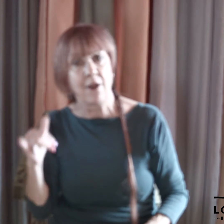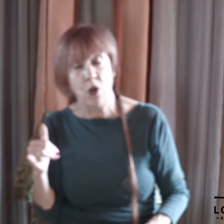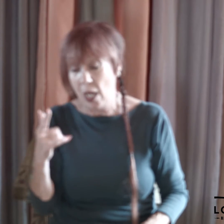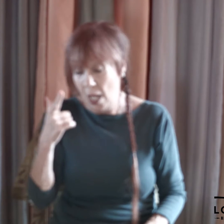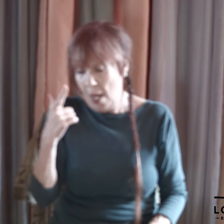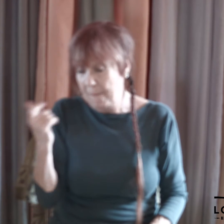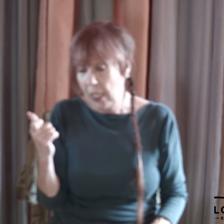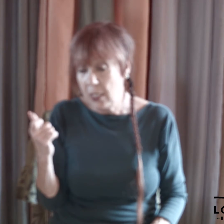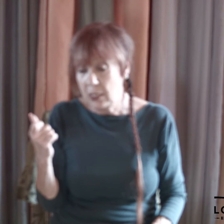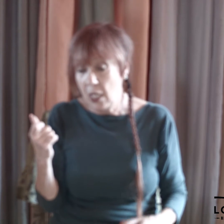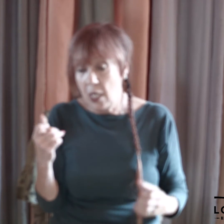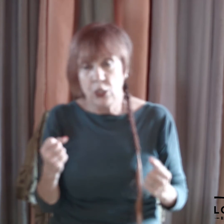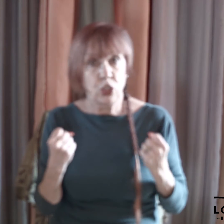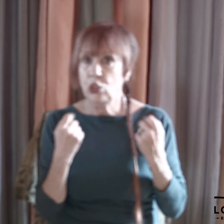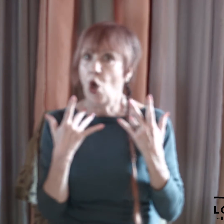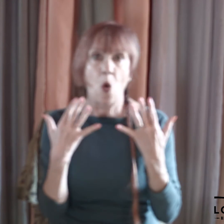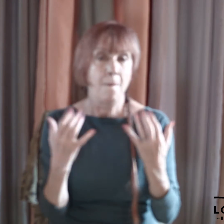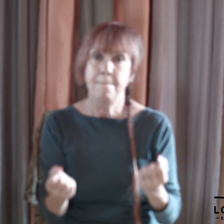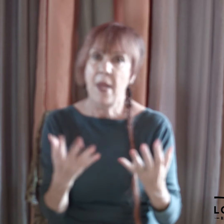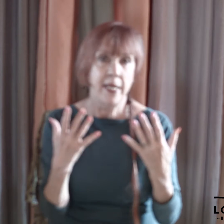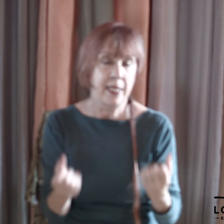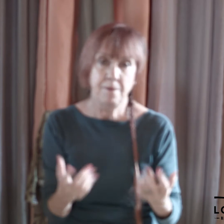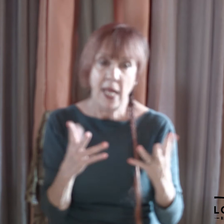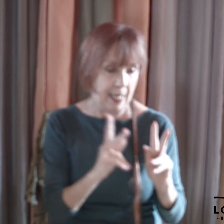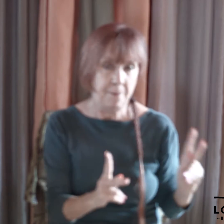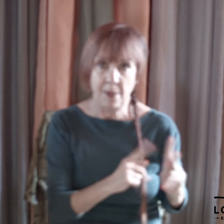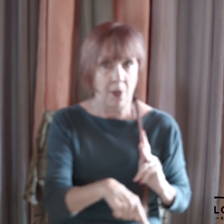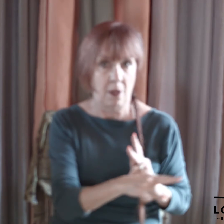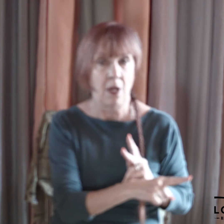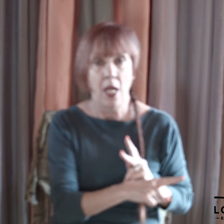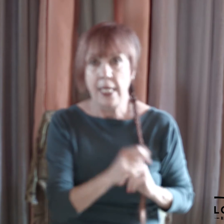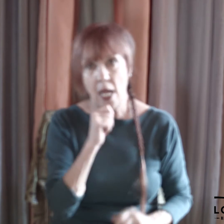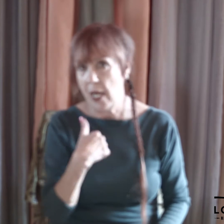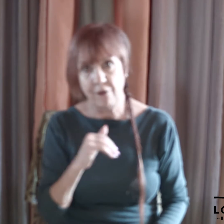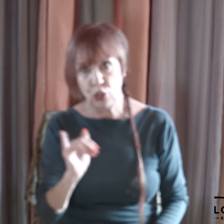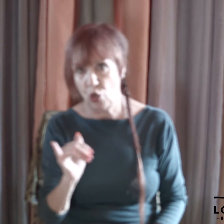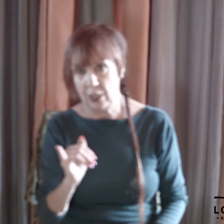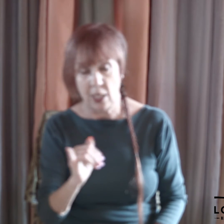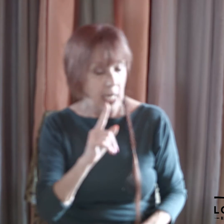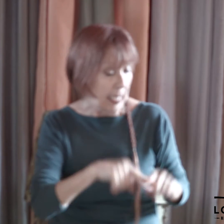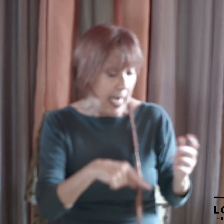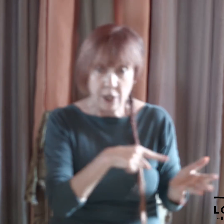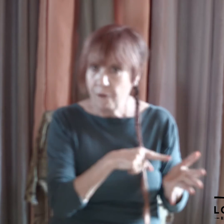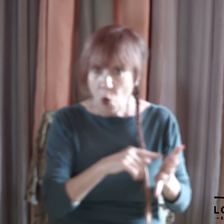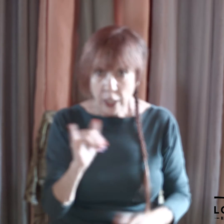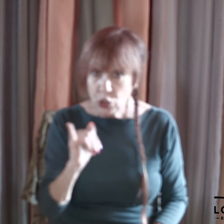because so very many of our people are uninsured. They can't afford insurance. They can't